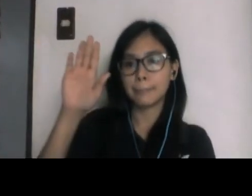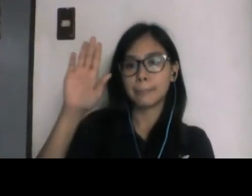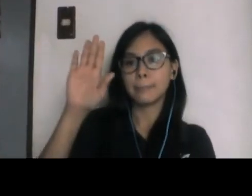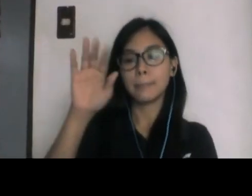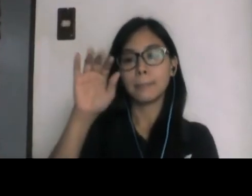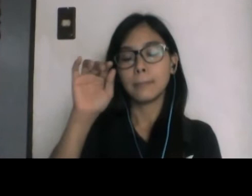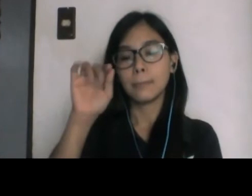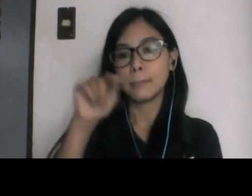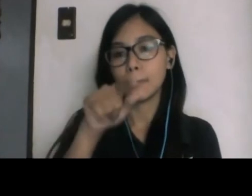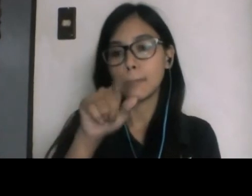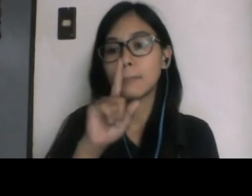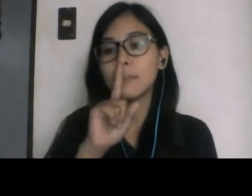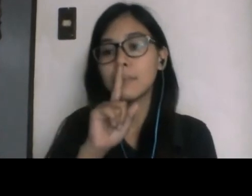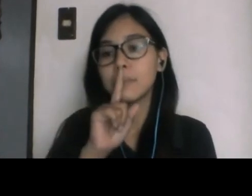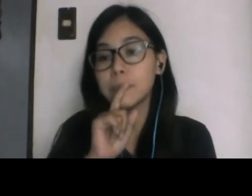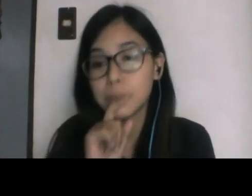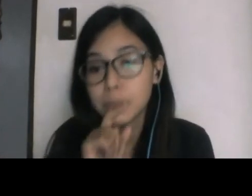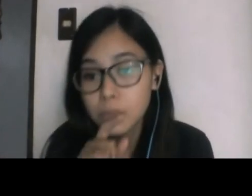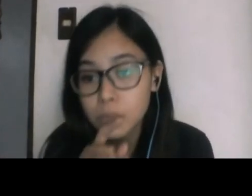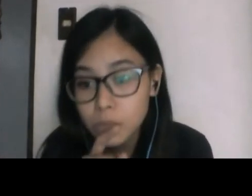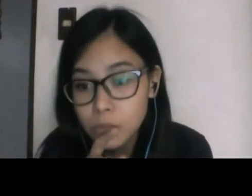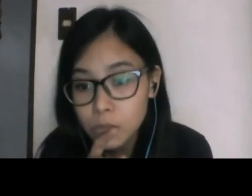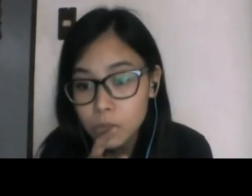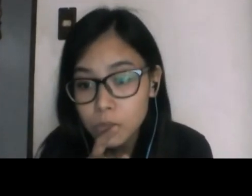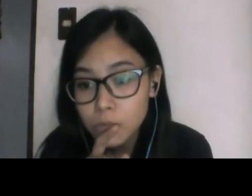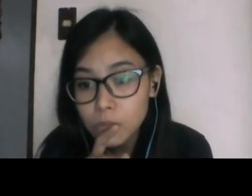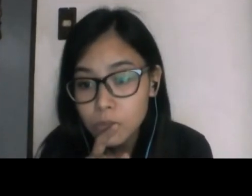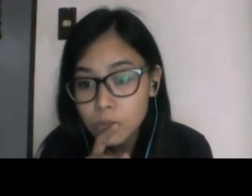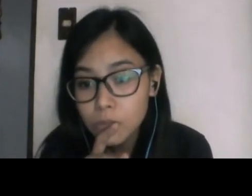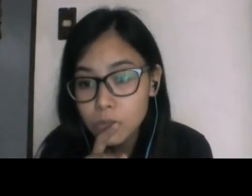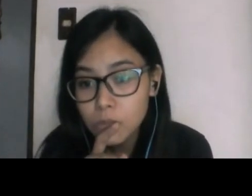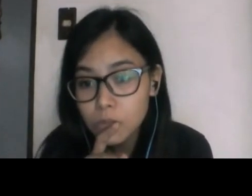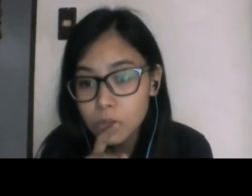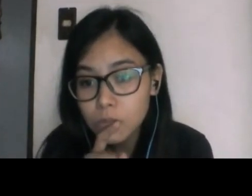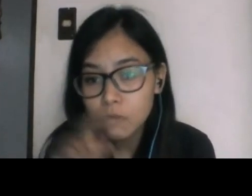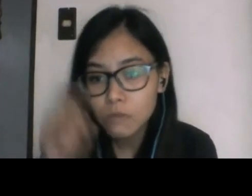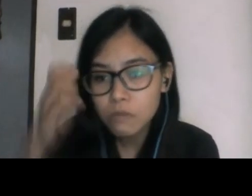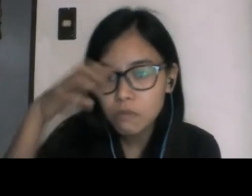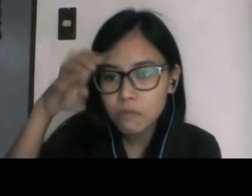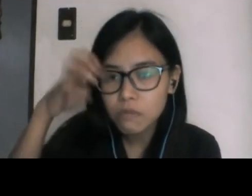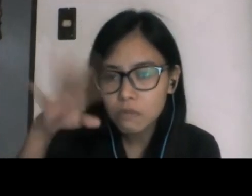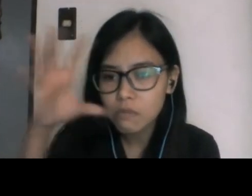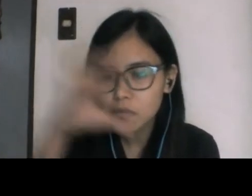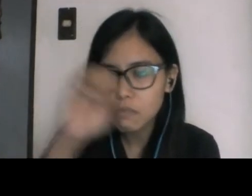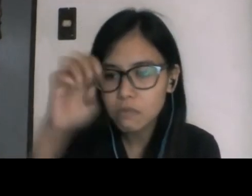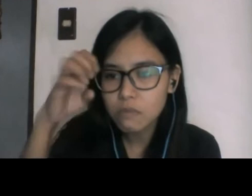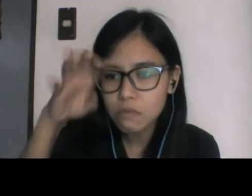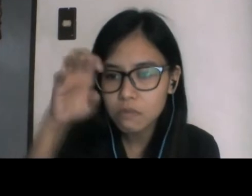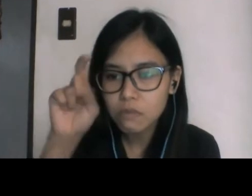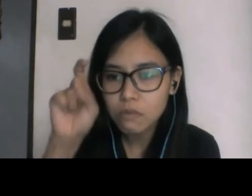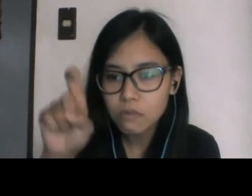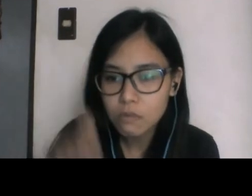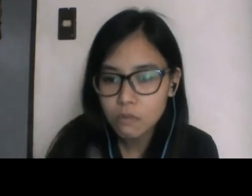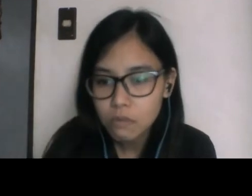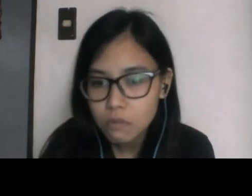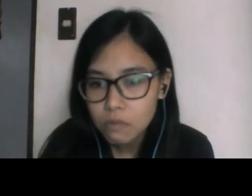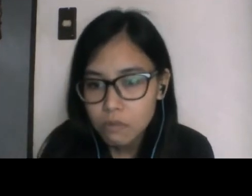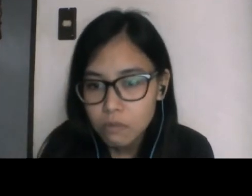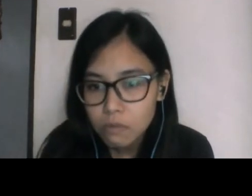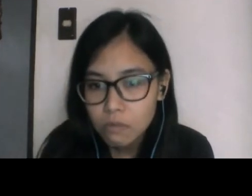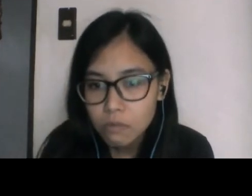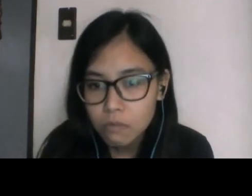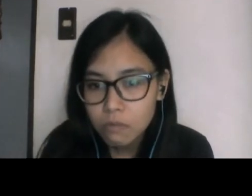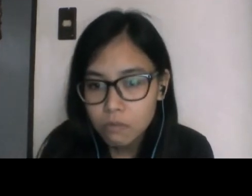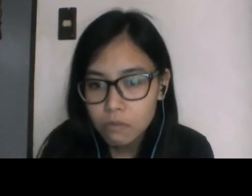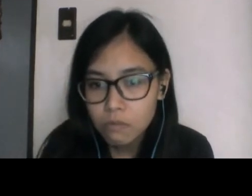the variants. so You Yami can has put her a hand note, up. you can put a, oh, sorry, let me just finish here for a second. You can put